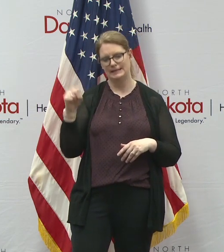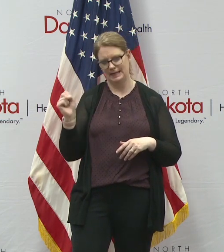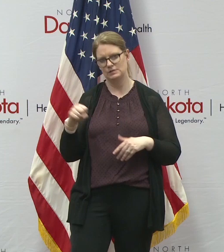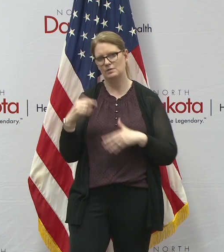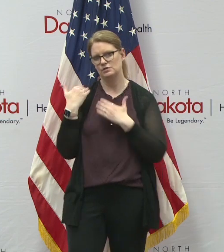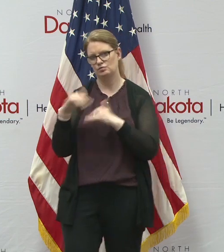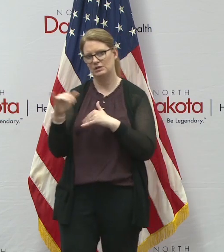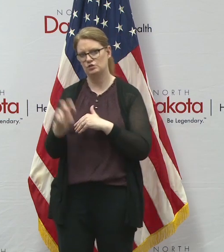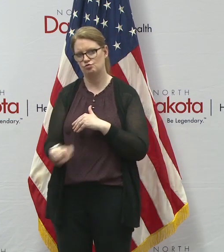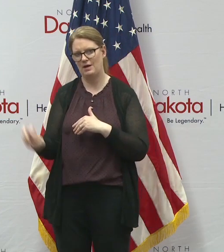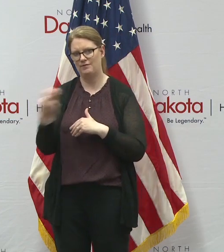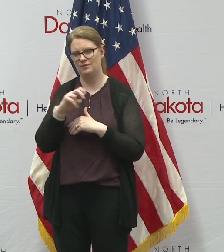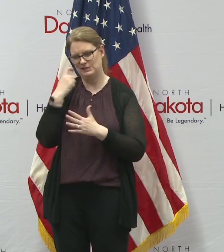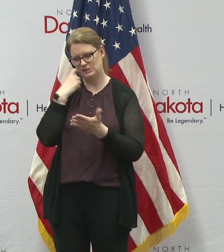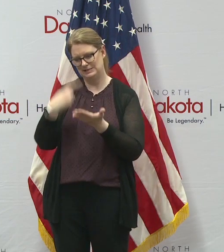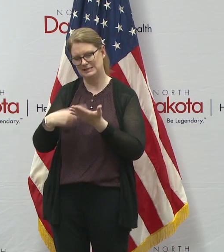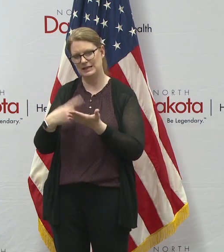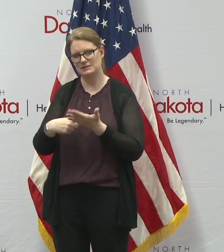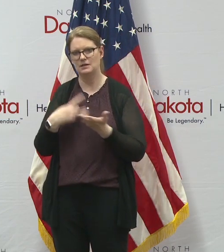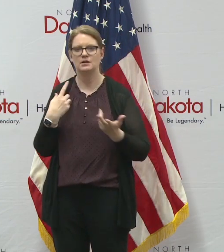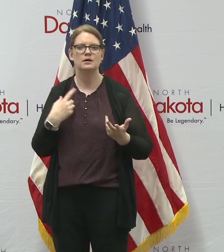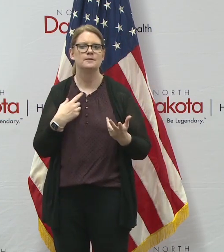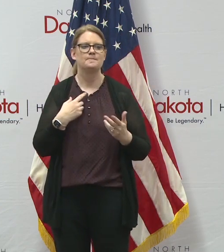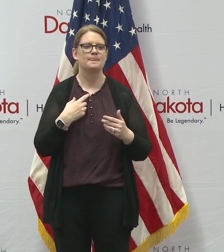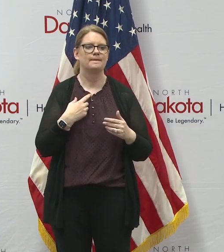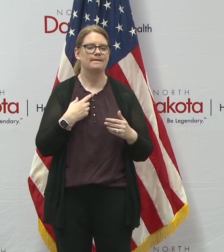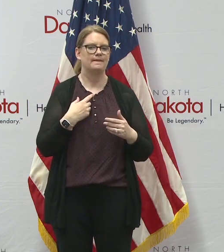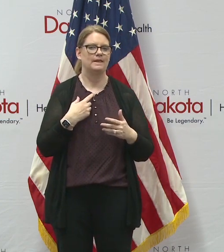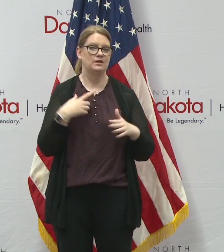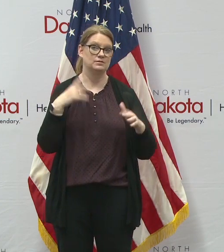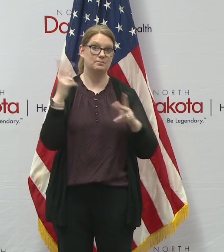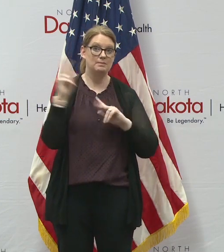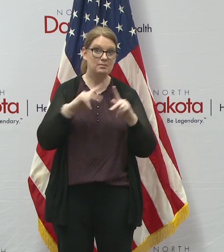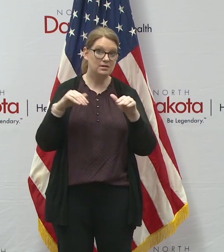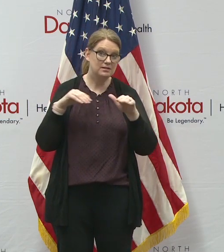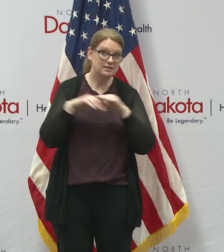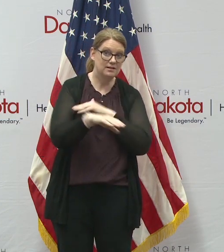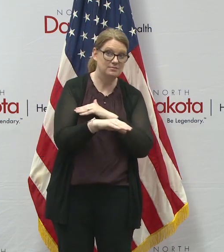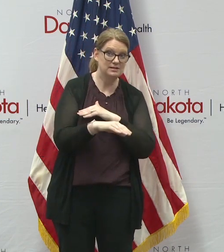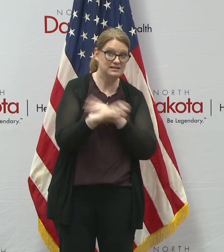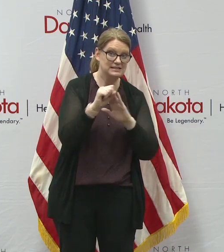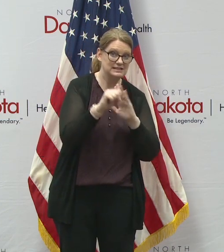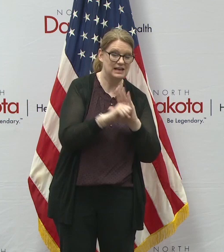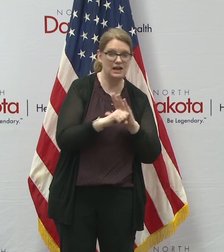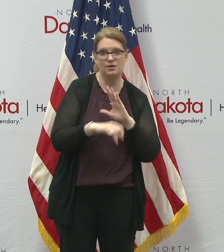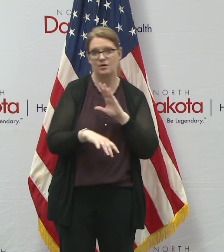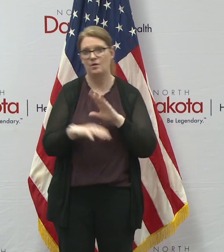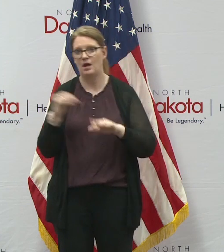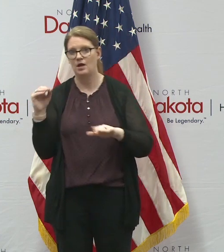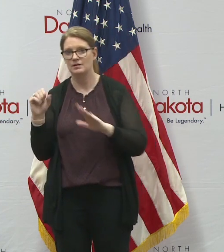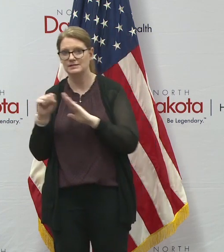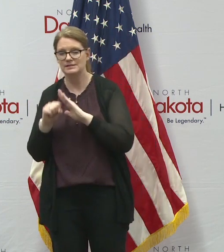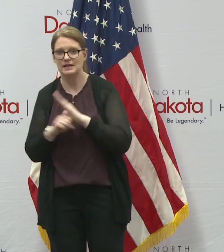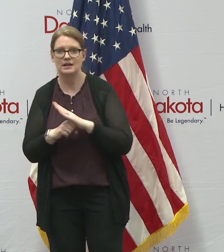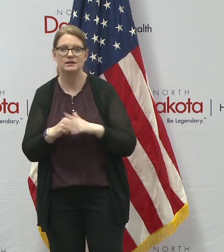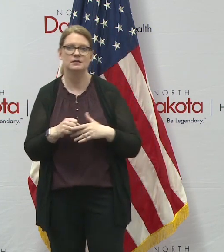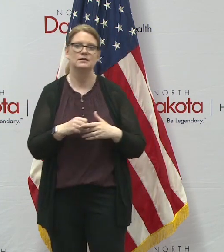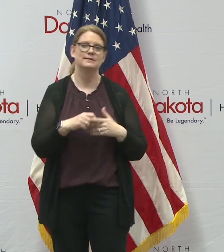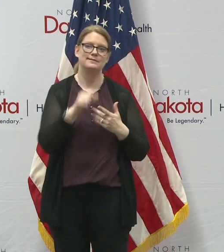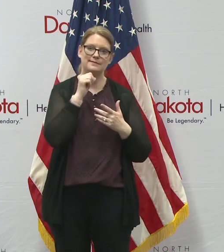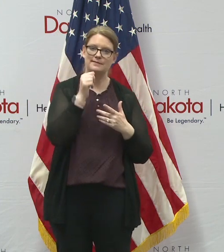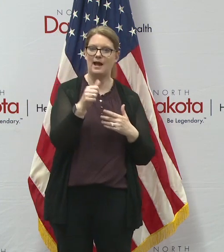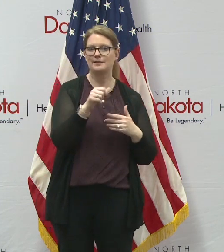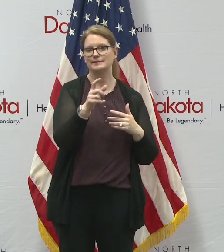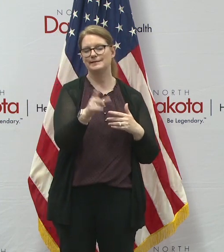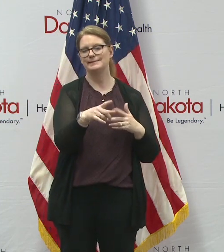we have. We just were talking about that. But whether it's for incoming travelers, have we, closed non-essential businesses? Yes, we have.